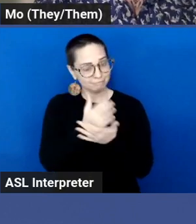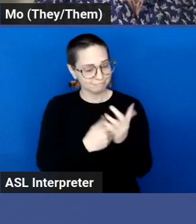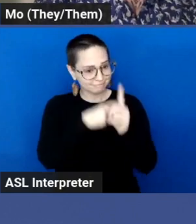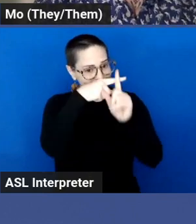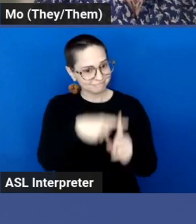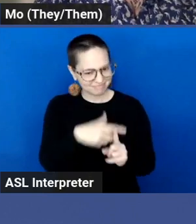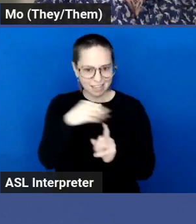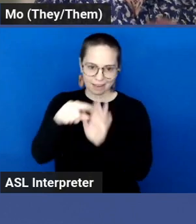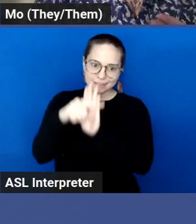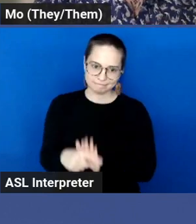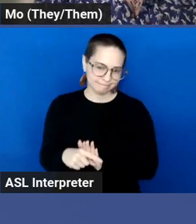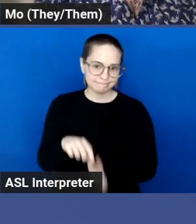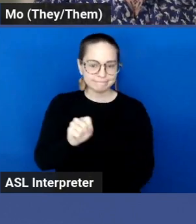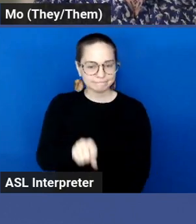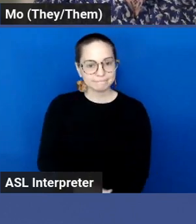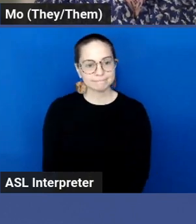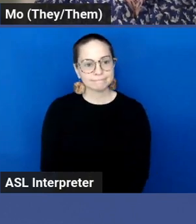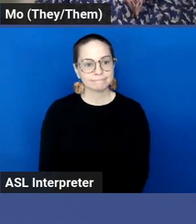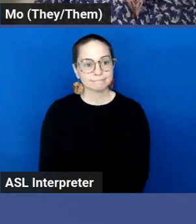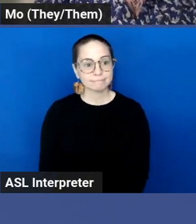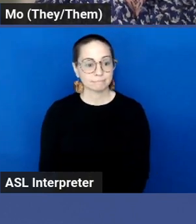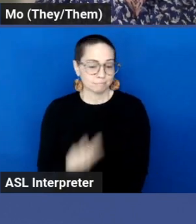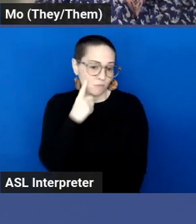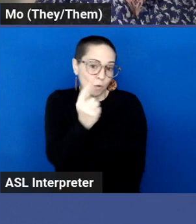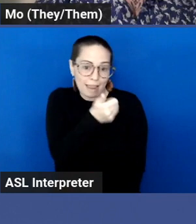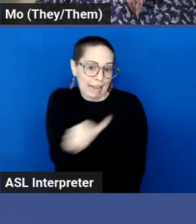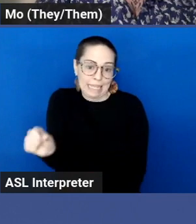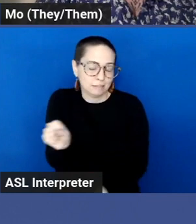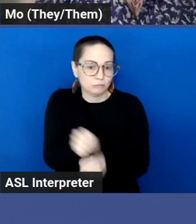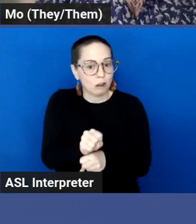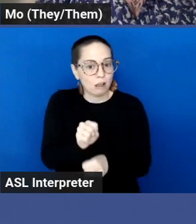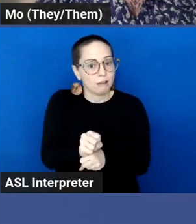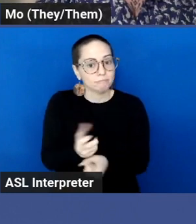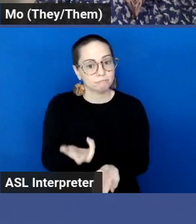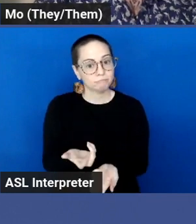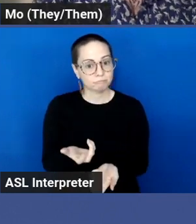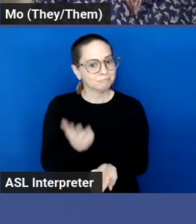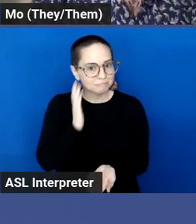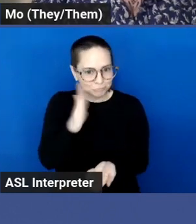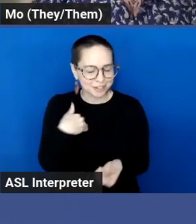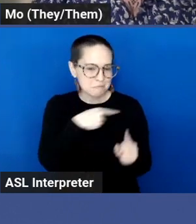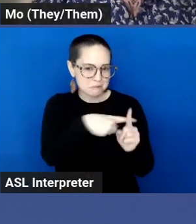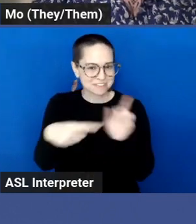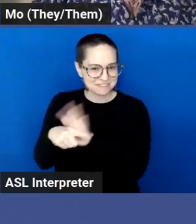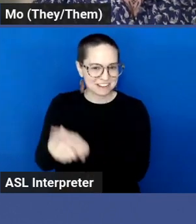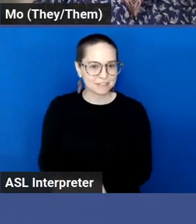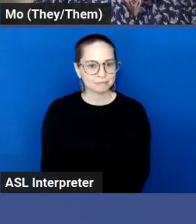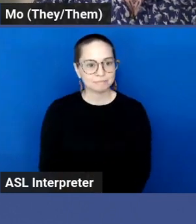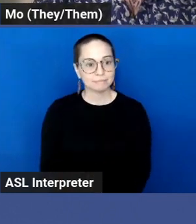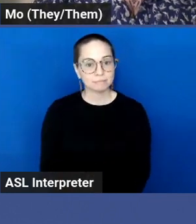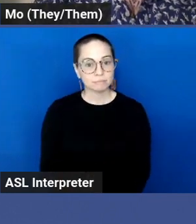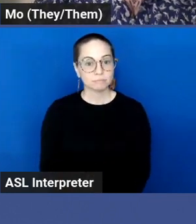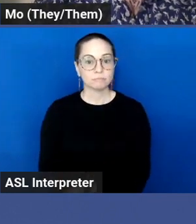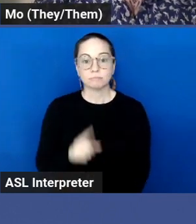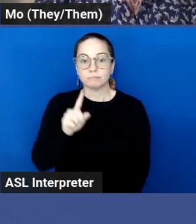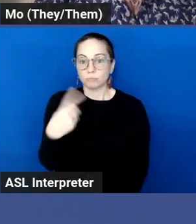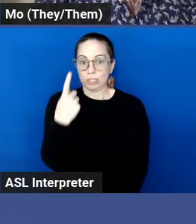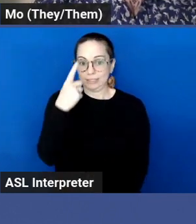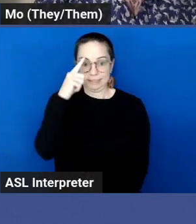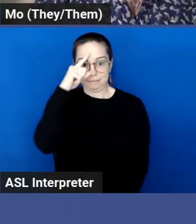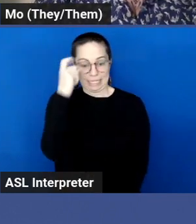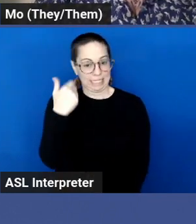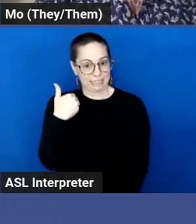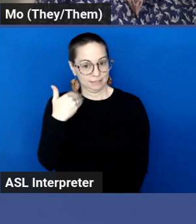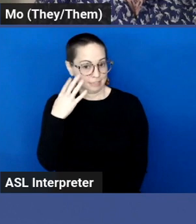and negatives in any job there would be. And just because you have negative